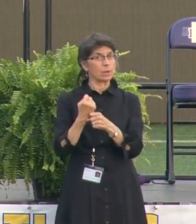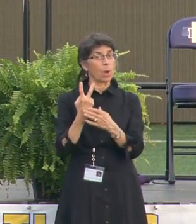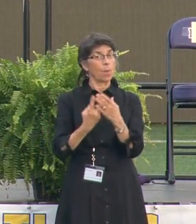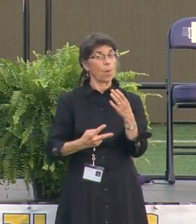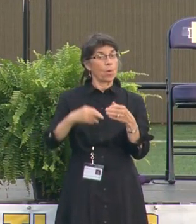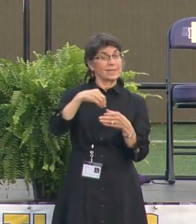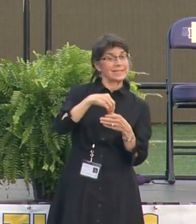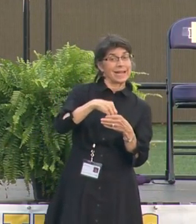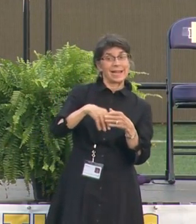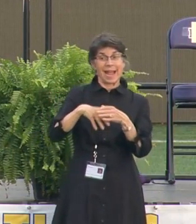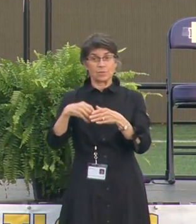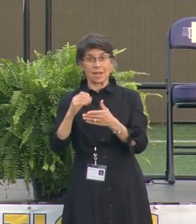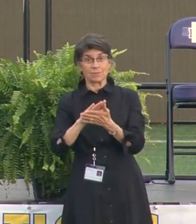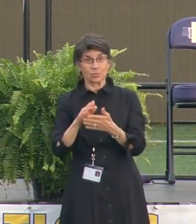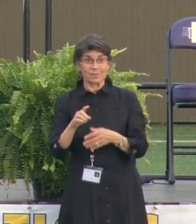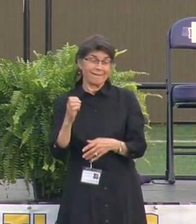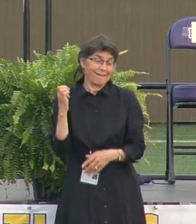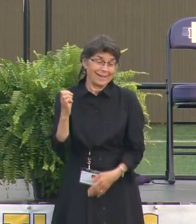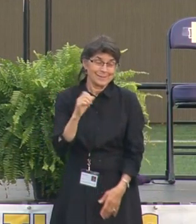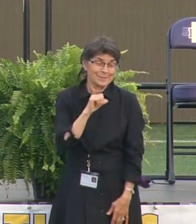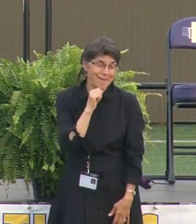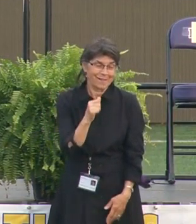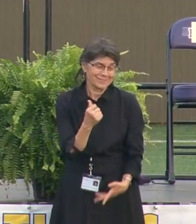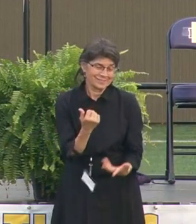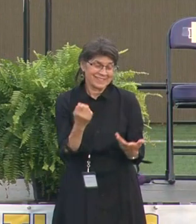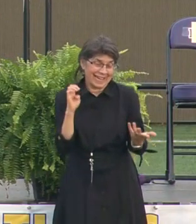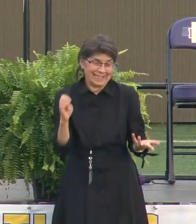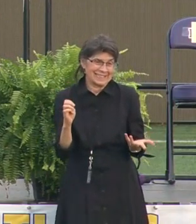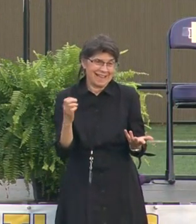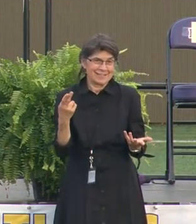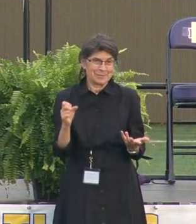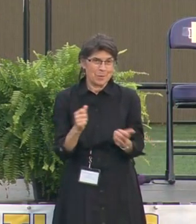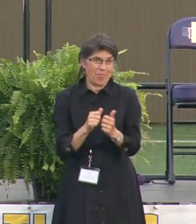East wouldn't be East if you weren't out there disrupting things.